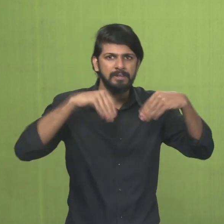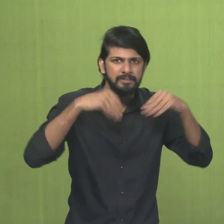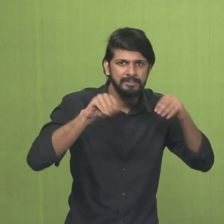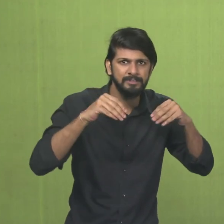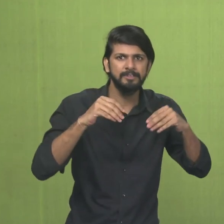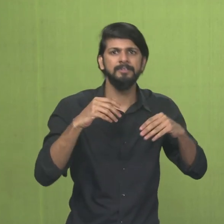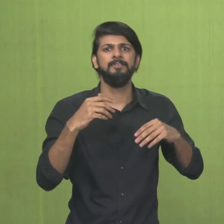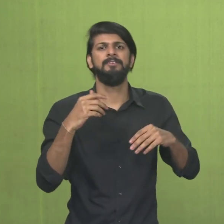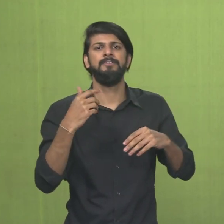You can see